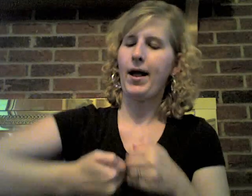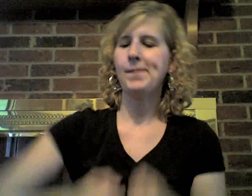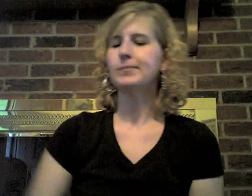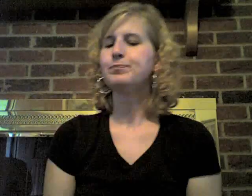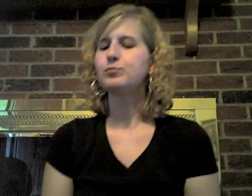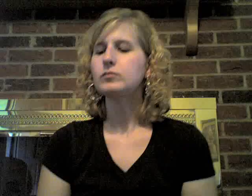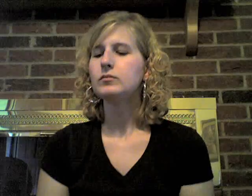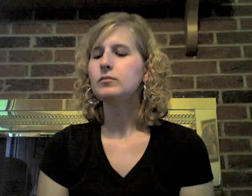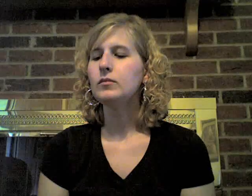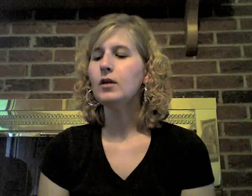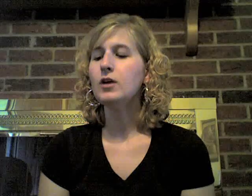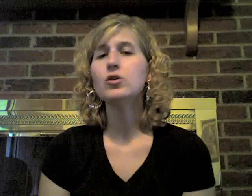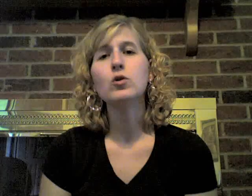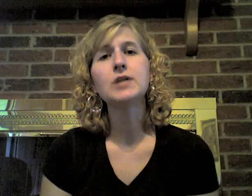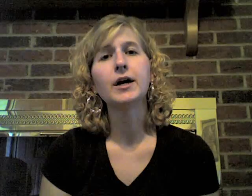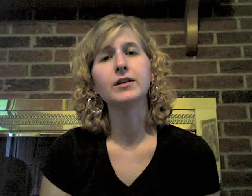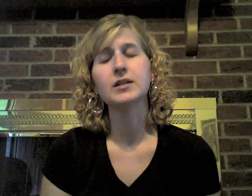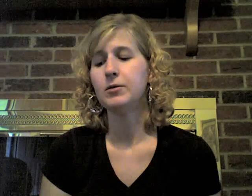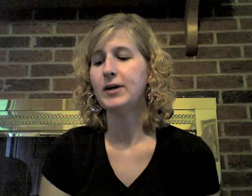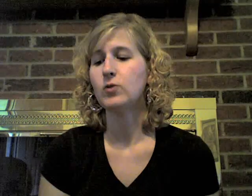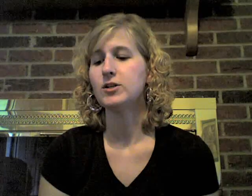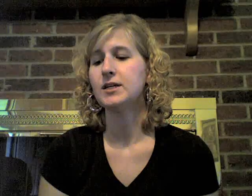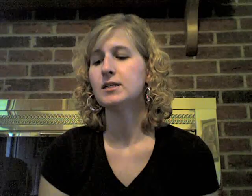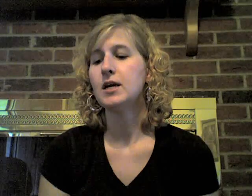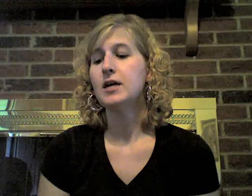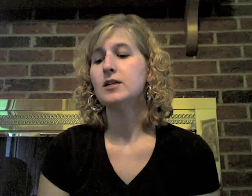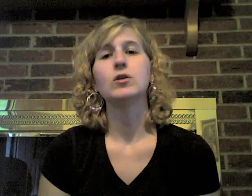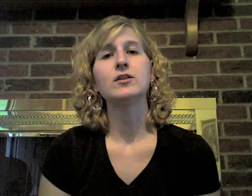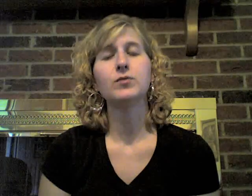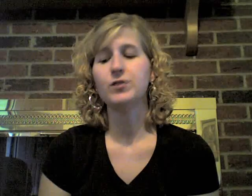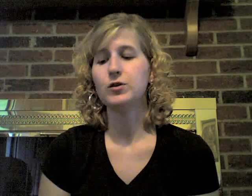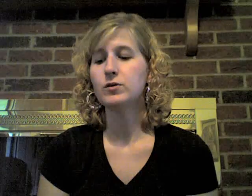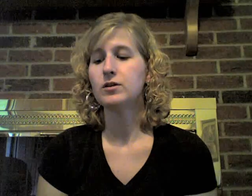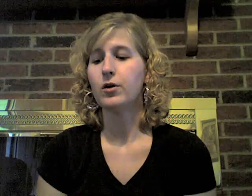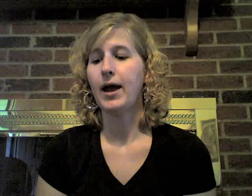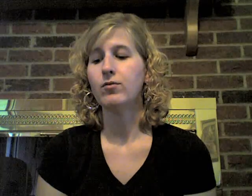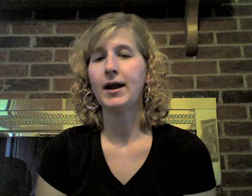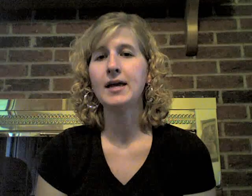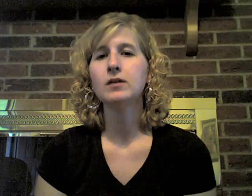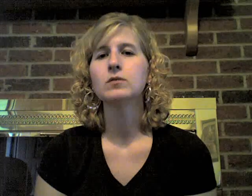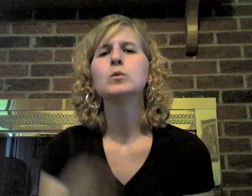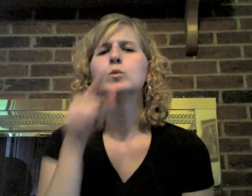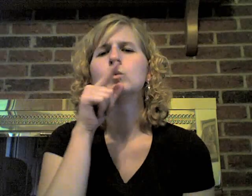Okay. So those are the WH questions. So let's review those. Okay, ready?